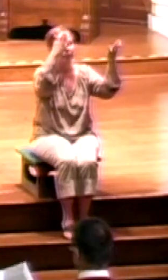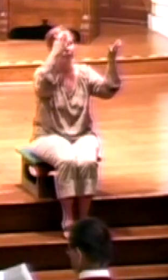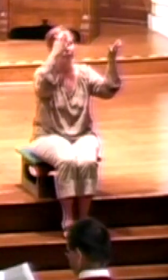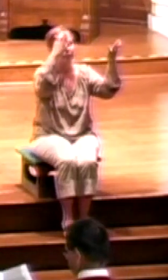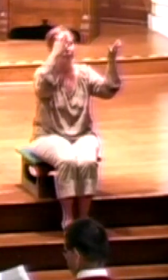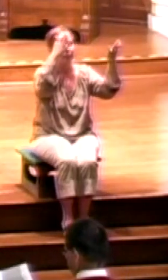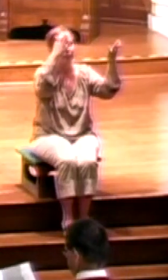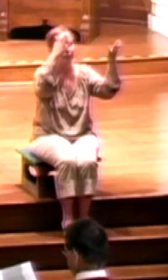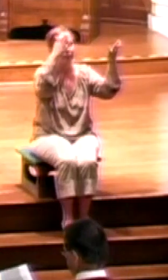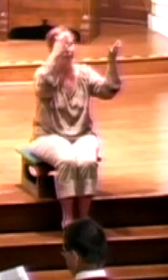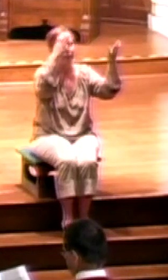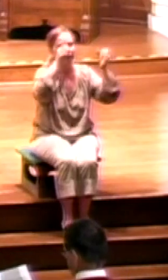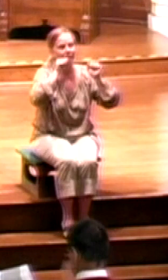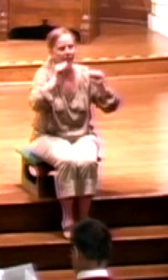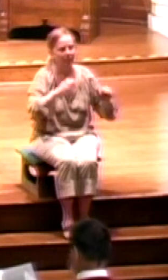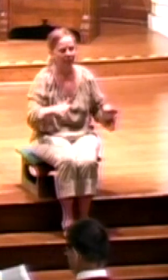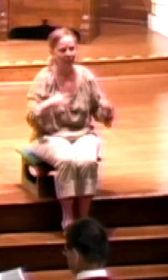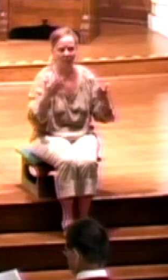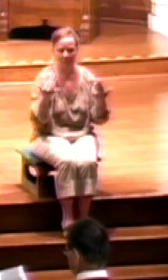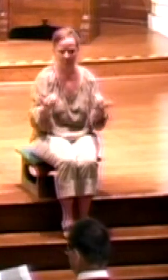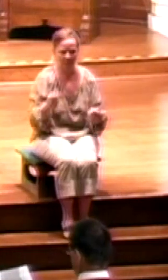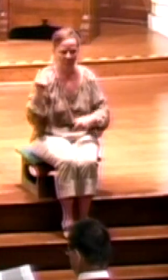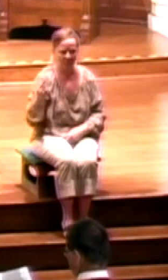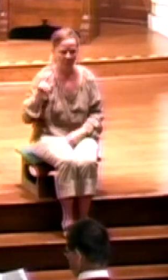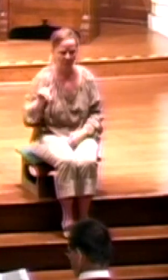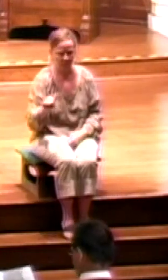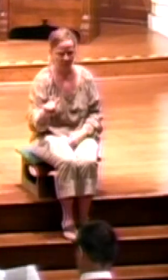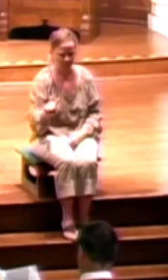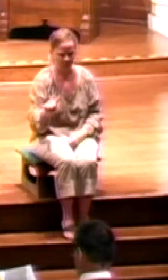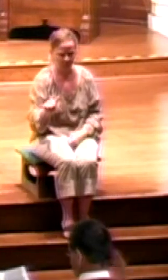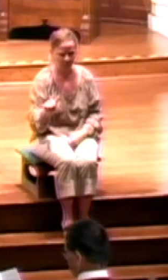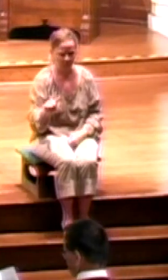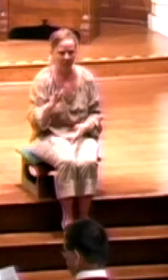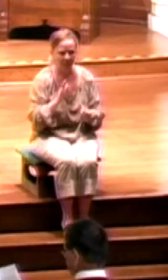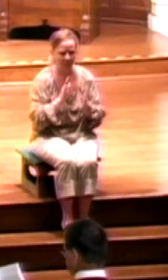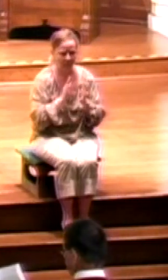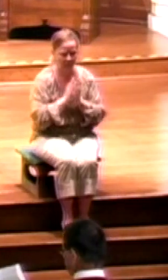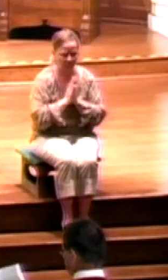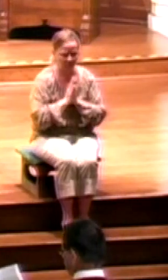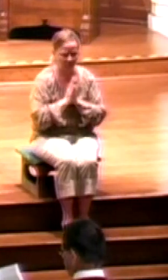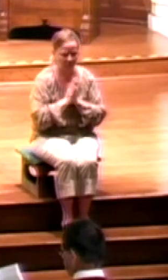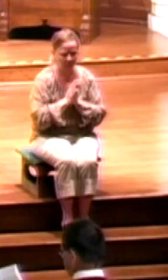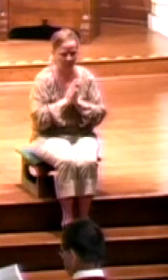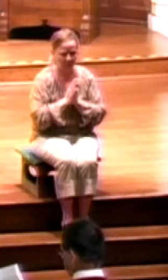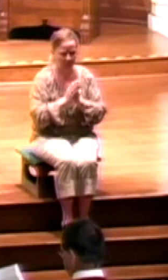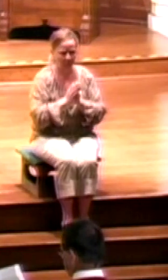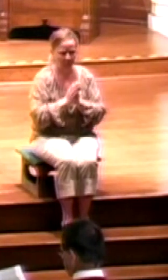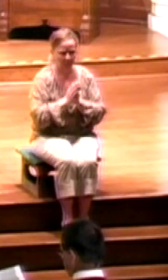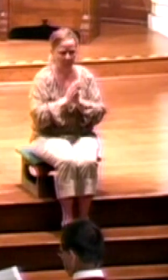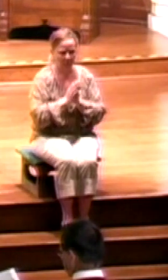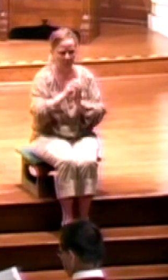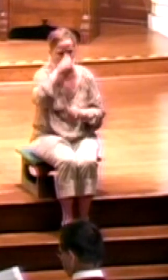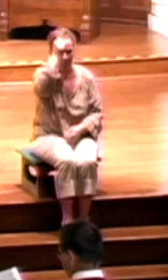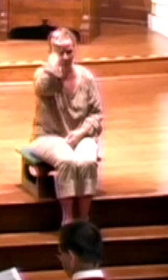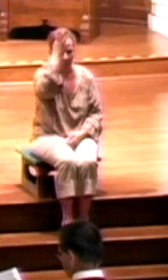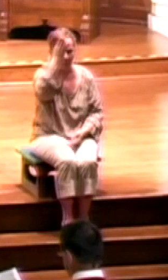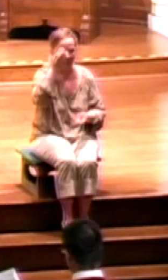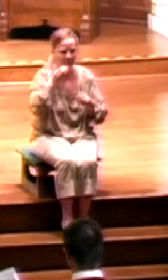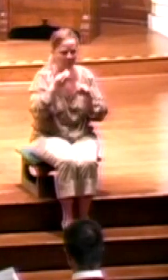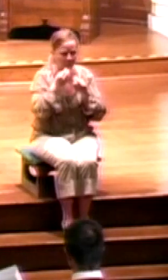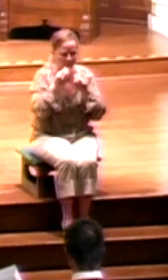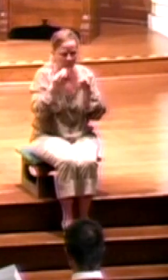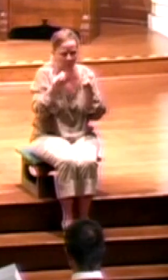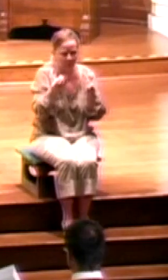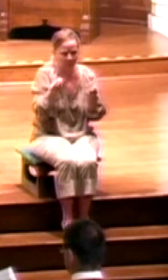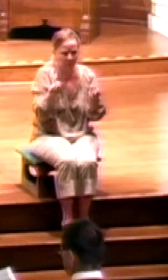Spirit, bless you now and forever. Let us pray. Almighty God, thank you for this holy meal that we are about